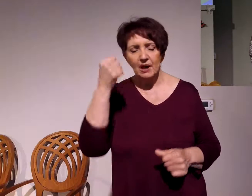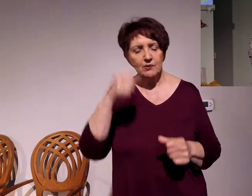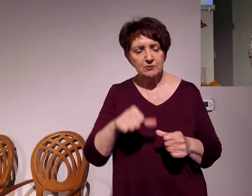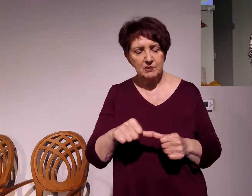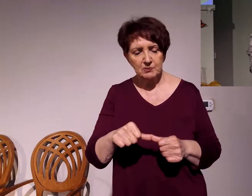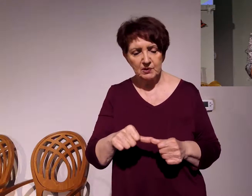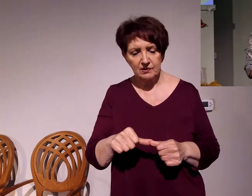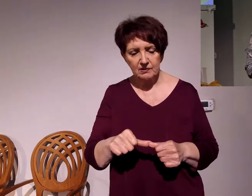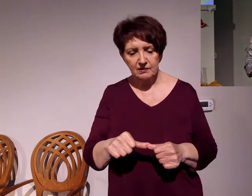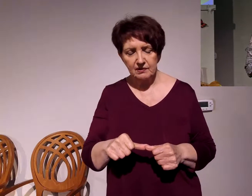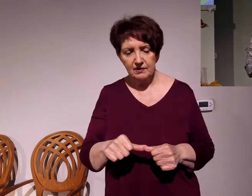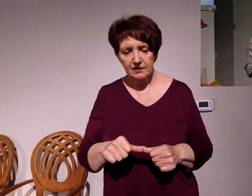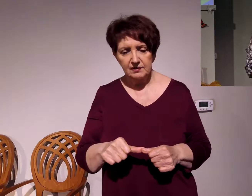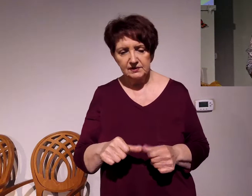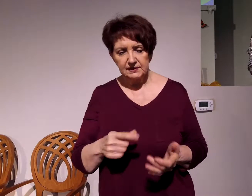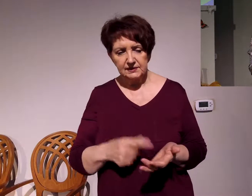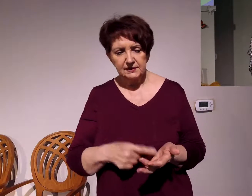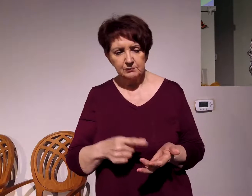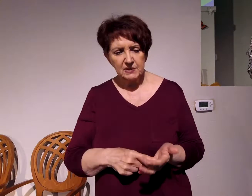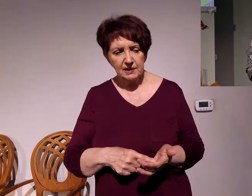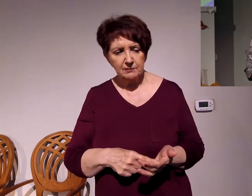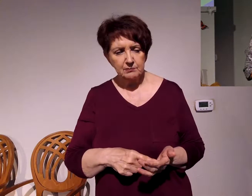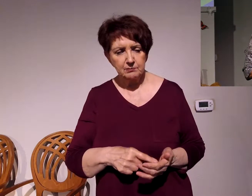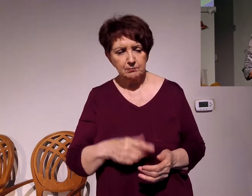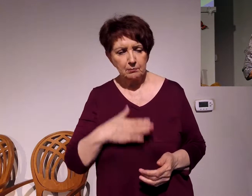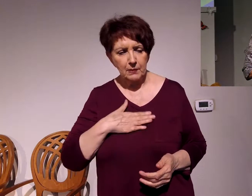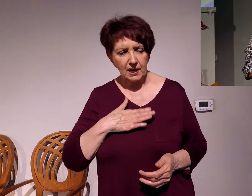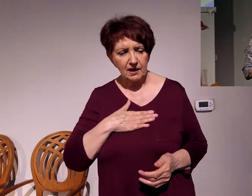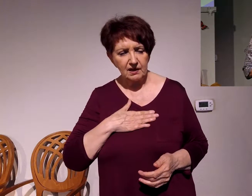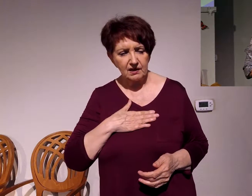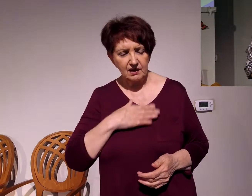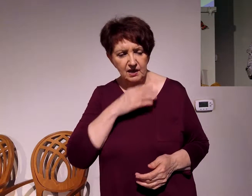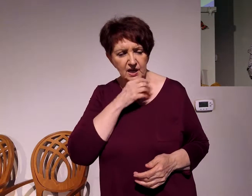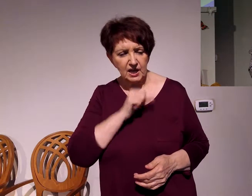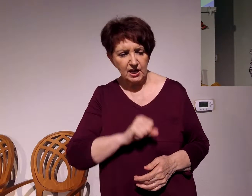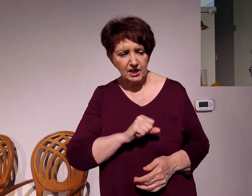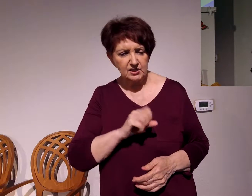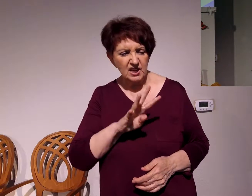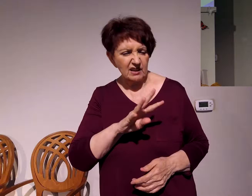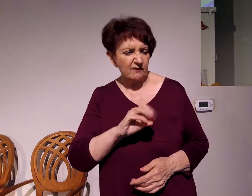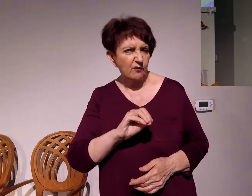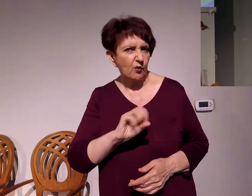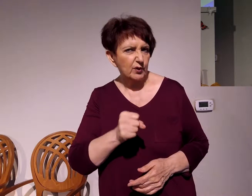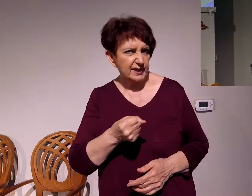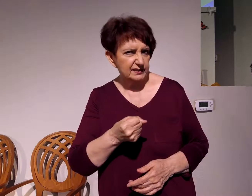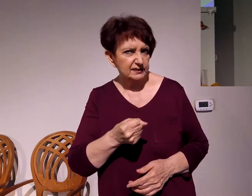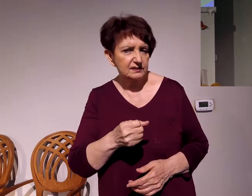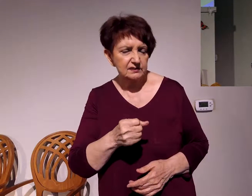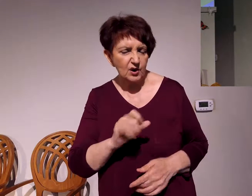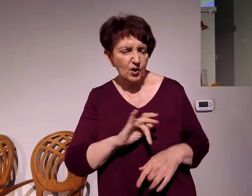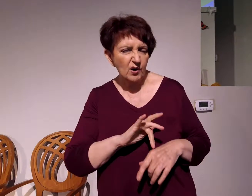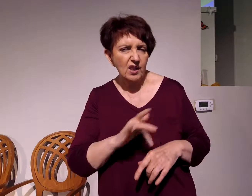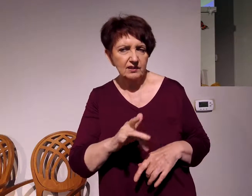But I remember it was sometime in my early 40s. My mother